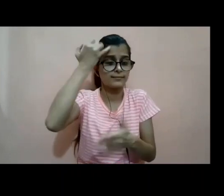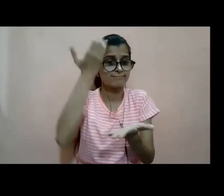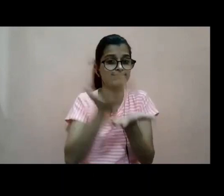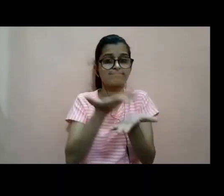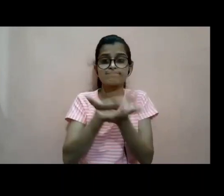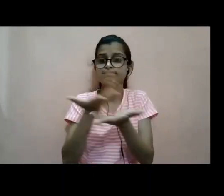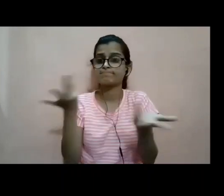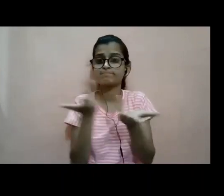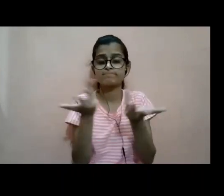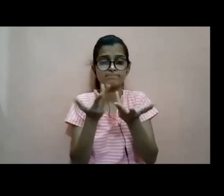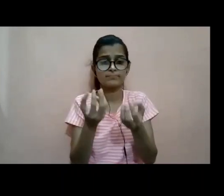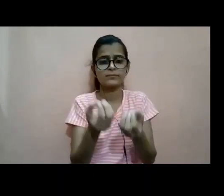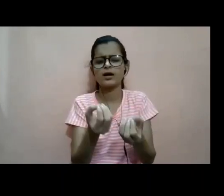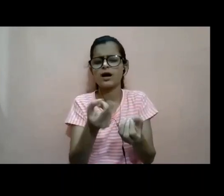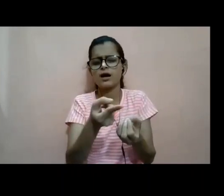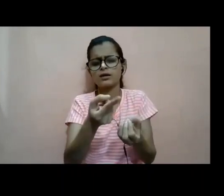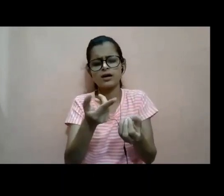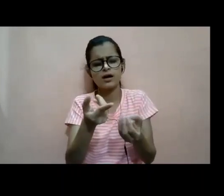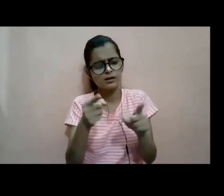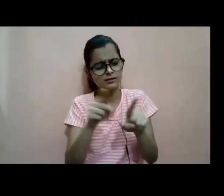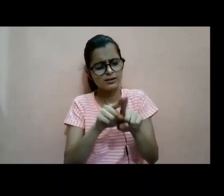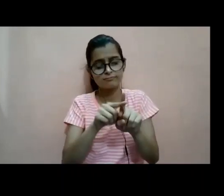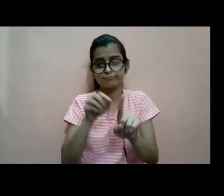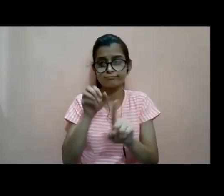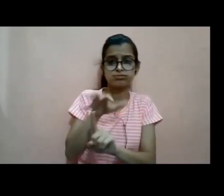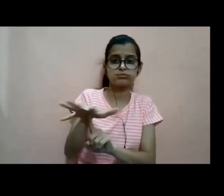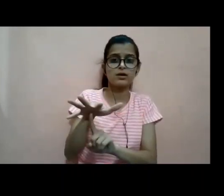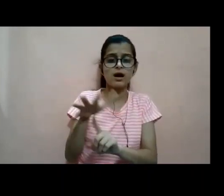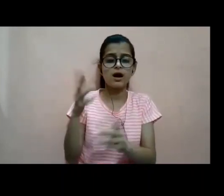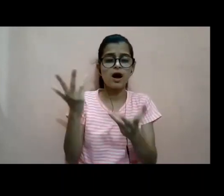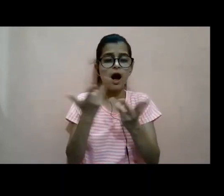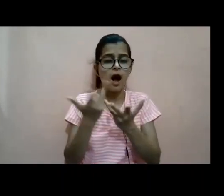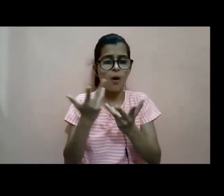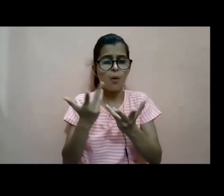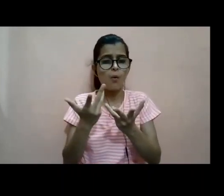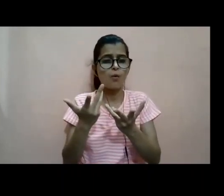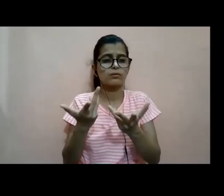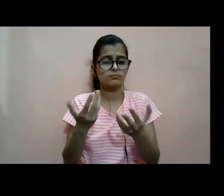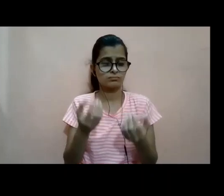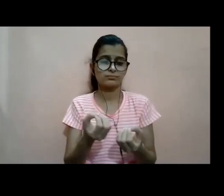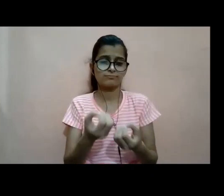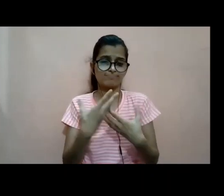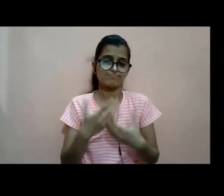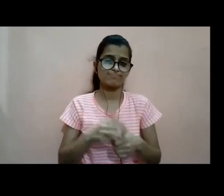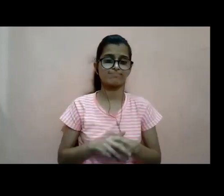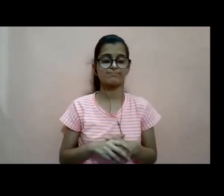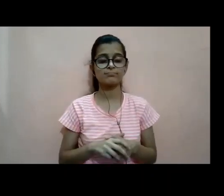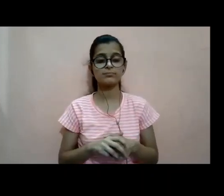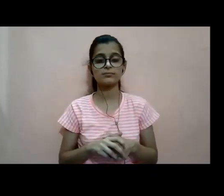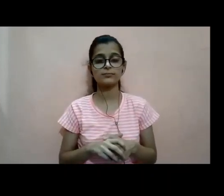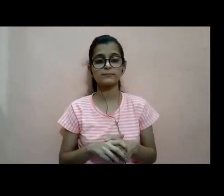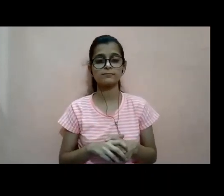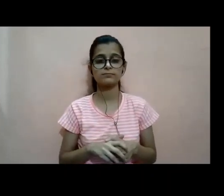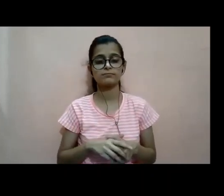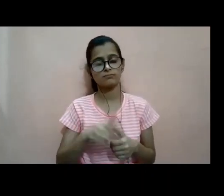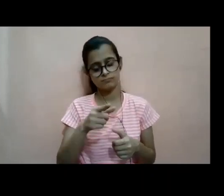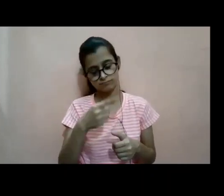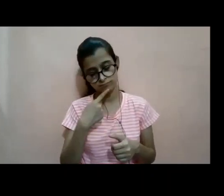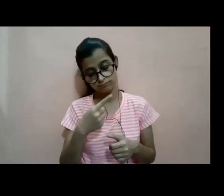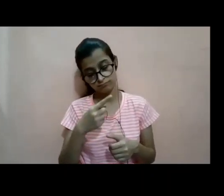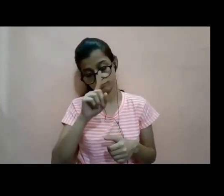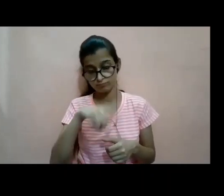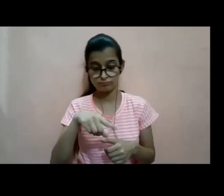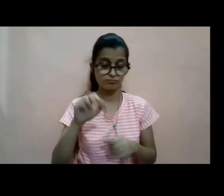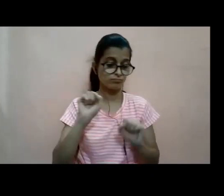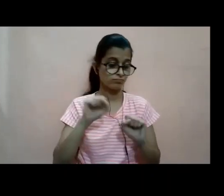how much it kind of affect a person with disability when they need to curb their desire? Absolutely, and I think that's